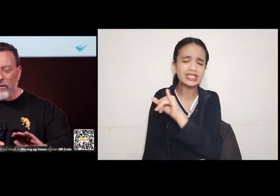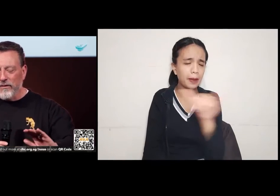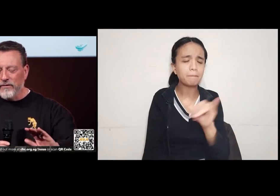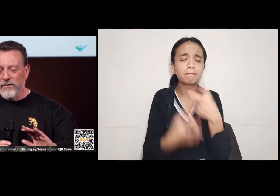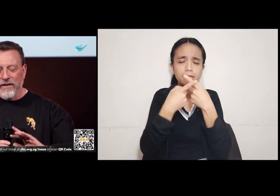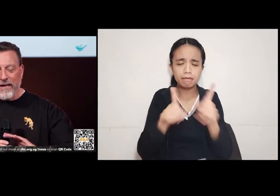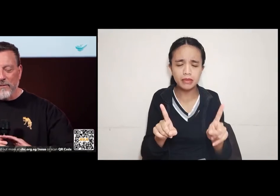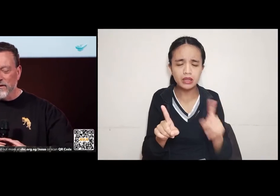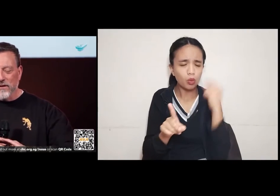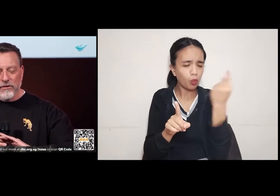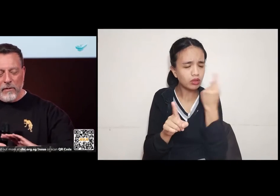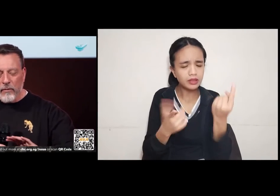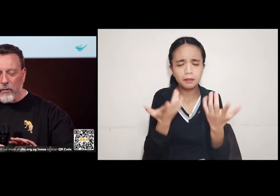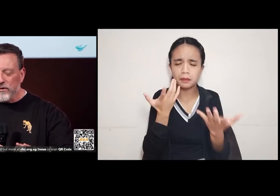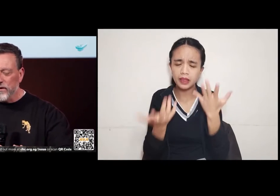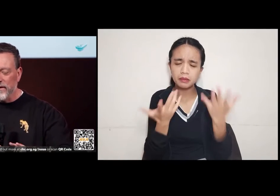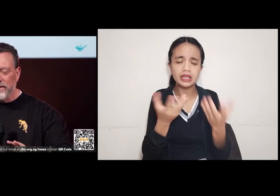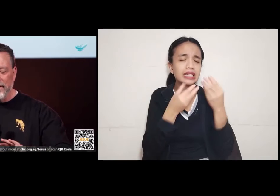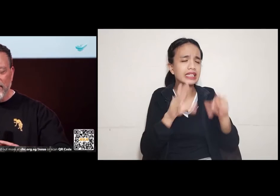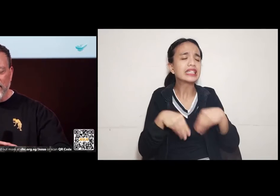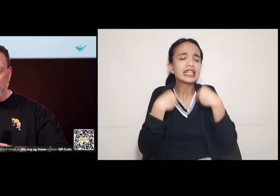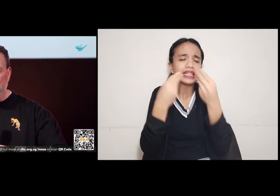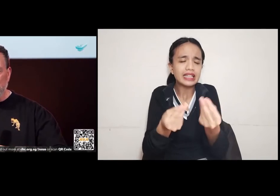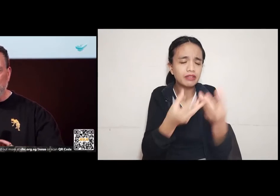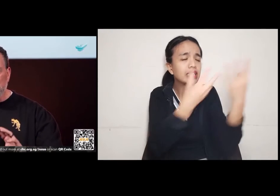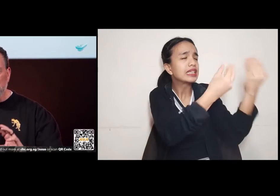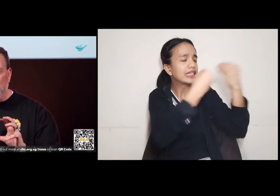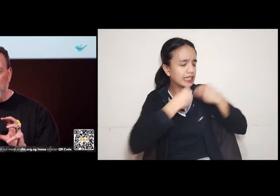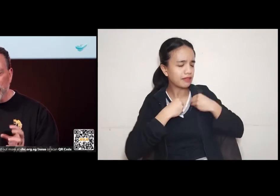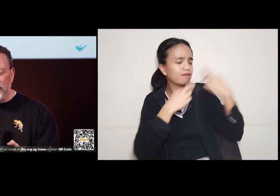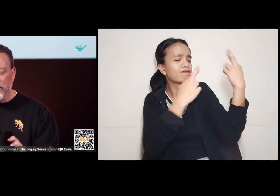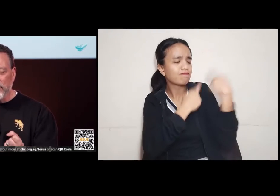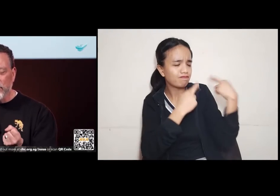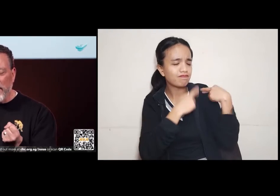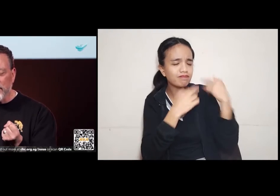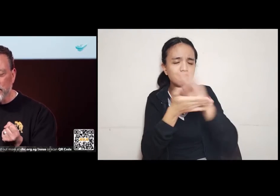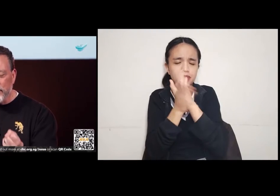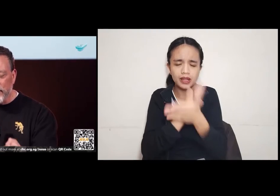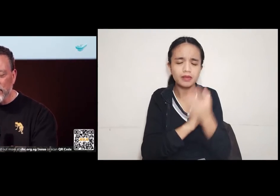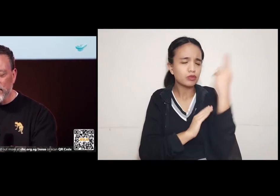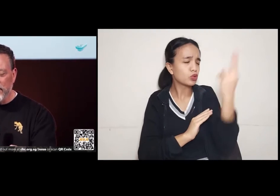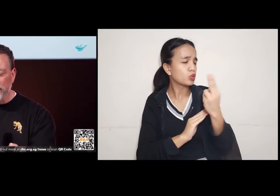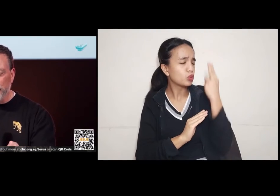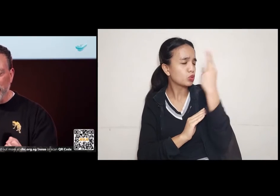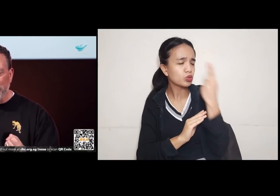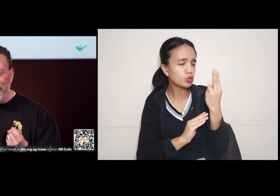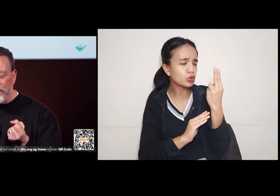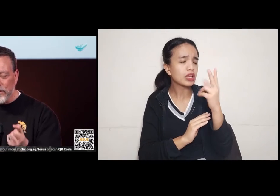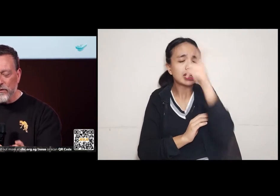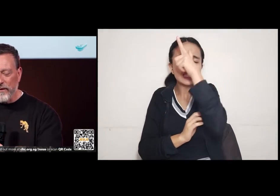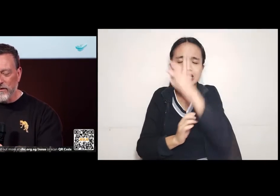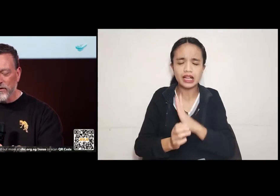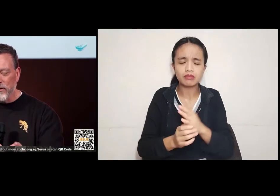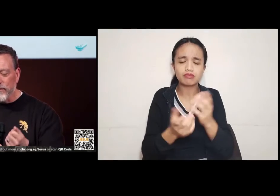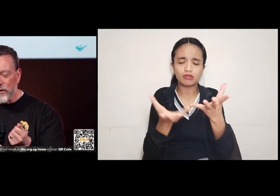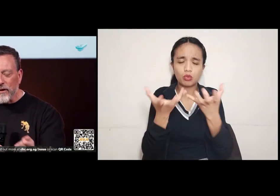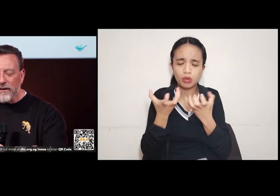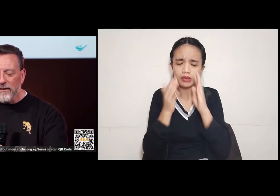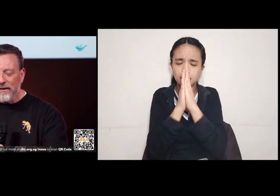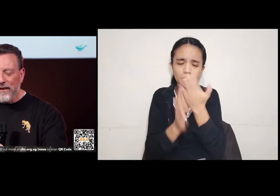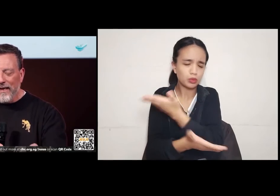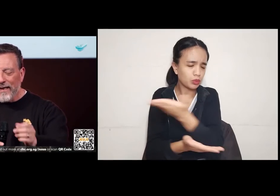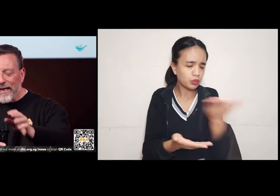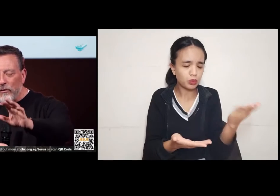not always the same. It's disproportionate. And that you give us the responsibility of being instruments of